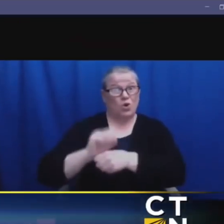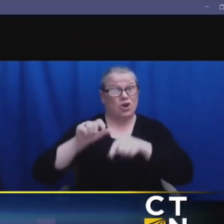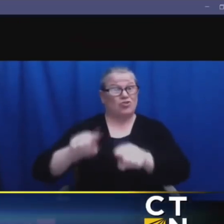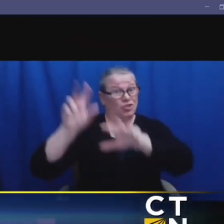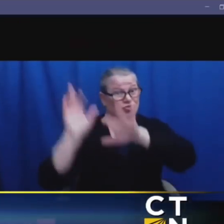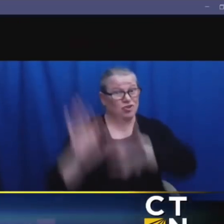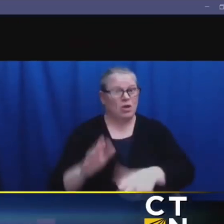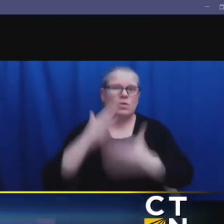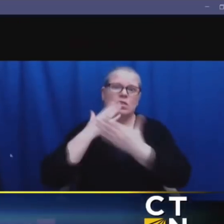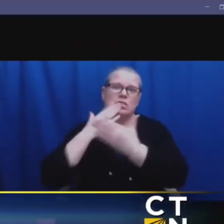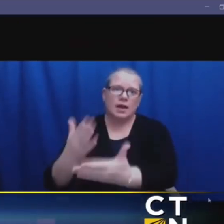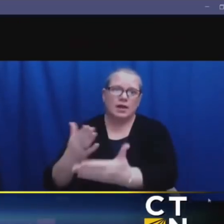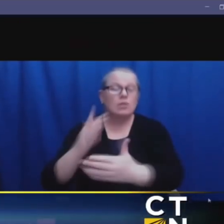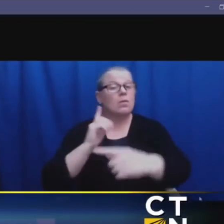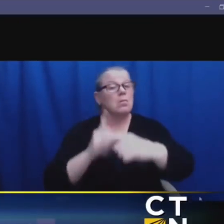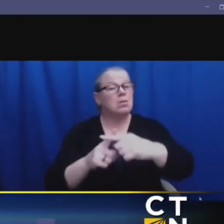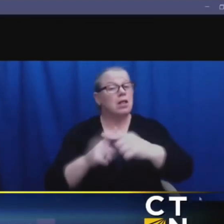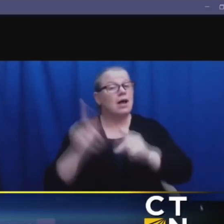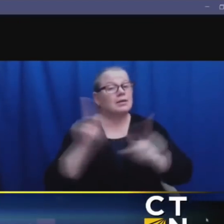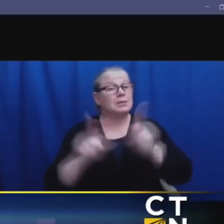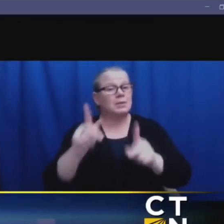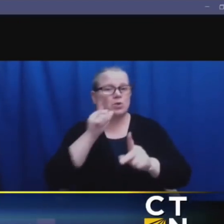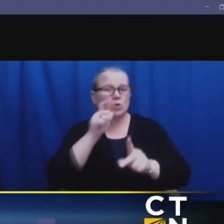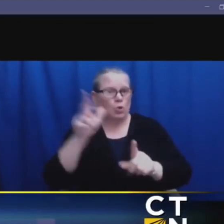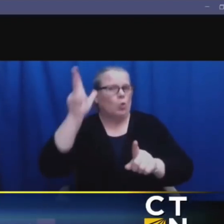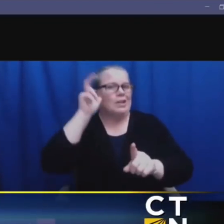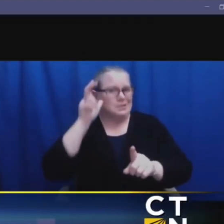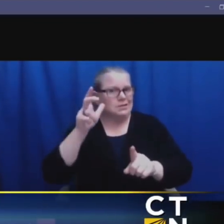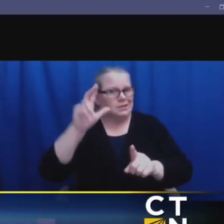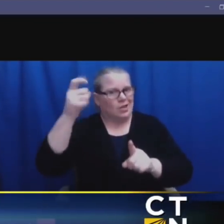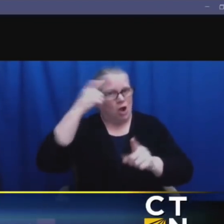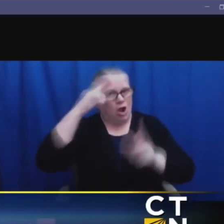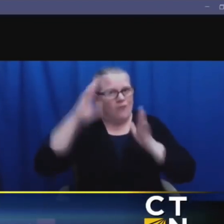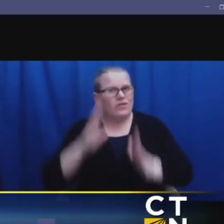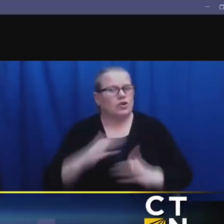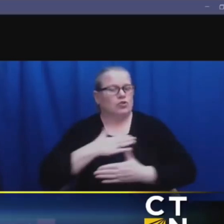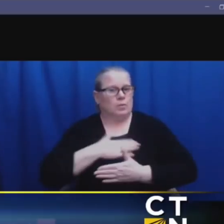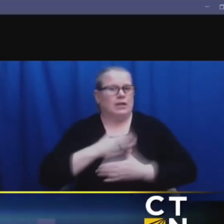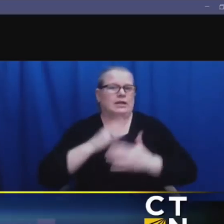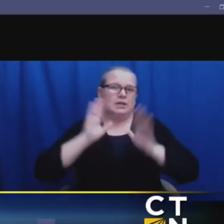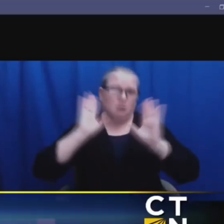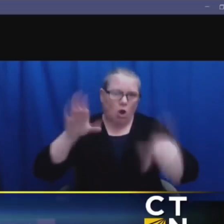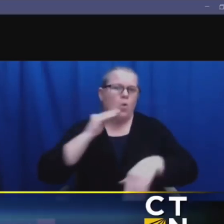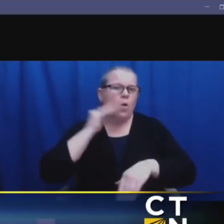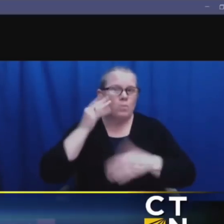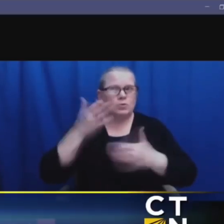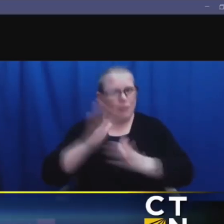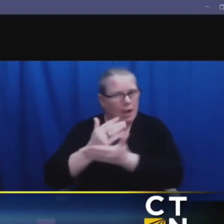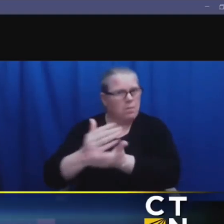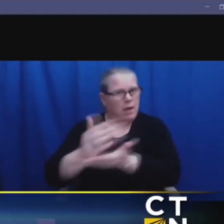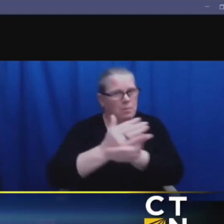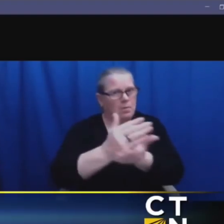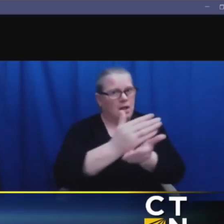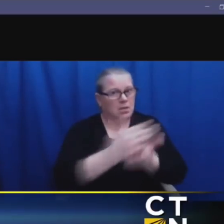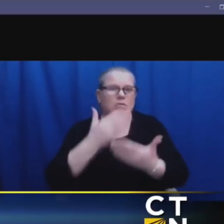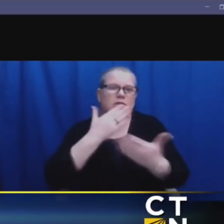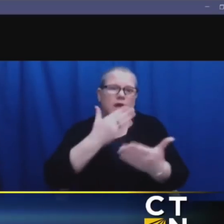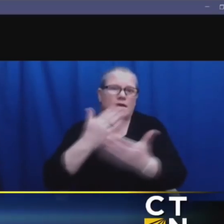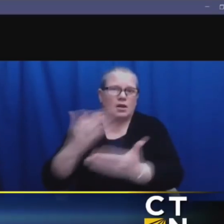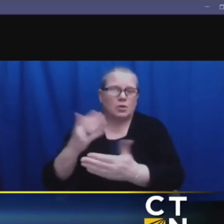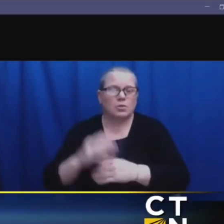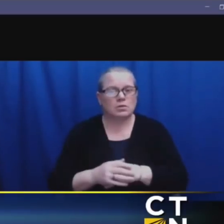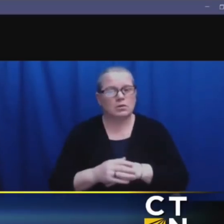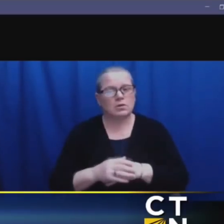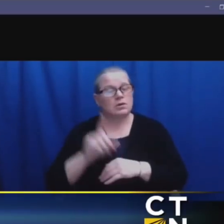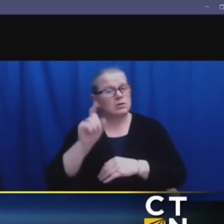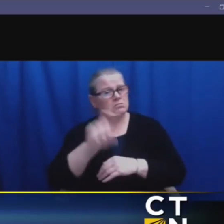the governor's call to get home and get off the road so they can be able to do their jobs. Was there ever a thought of banning non-essential travel